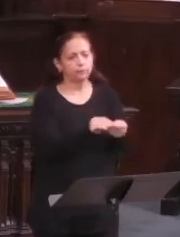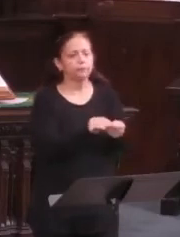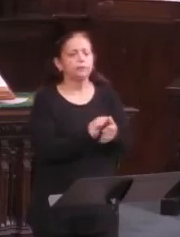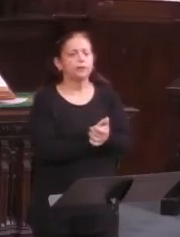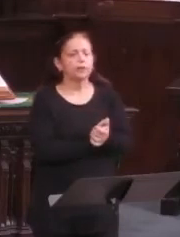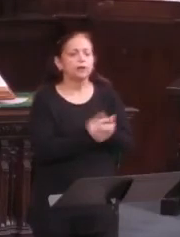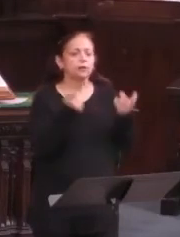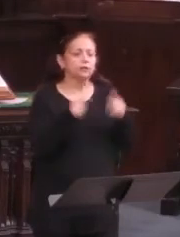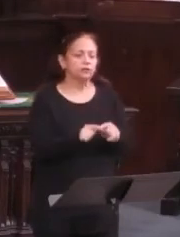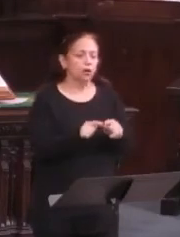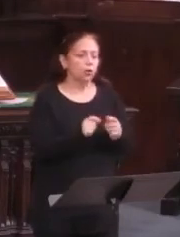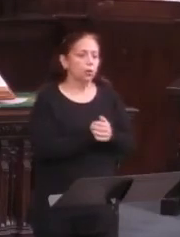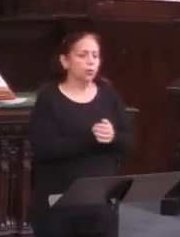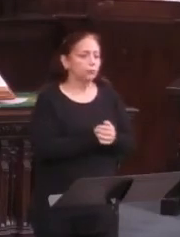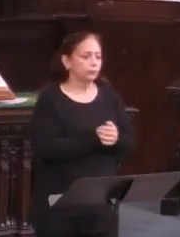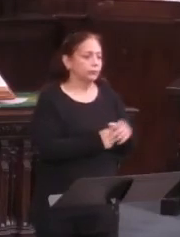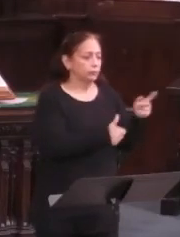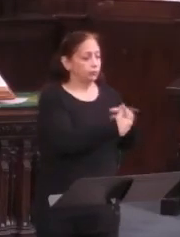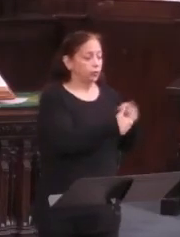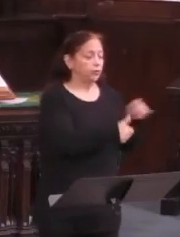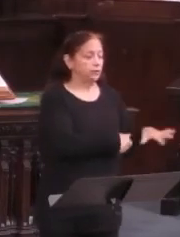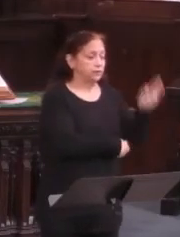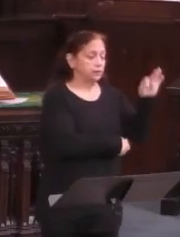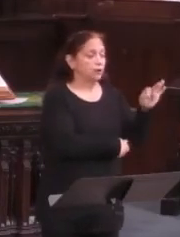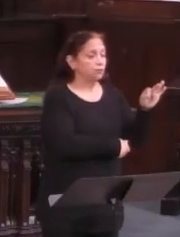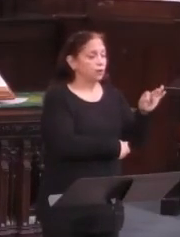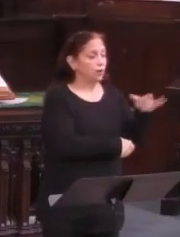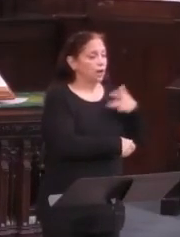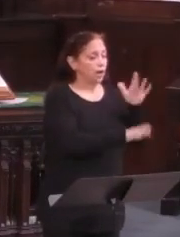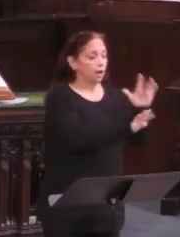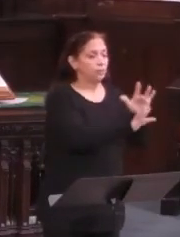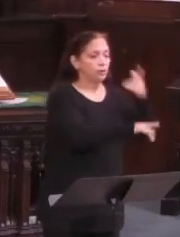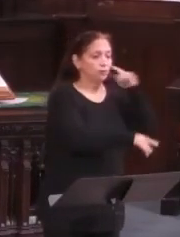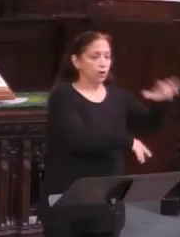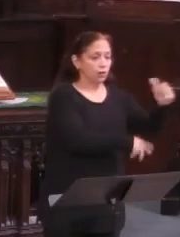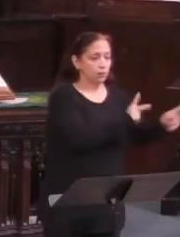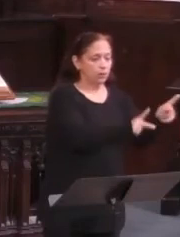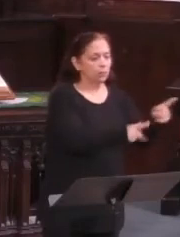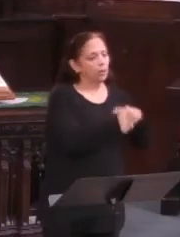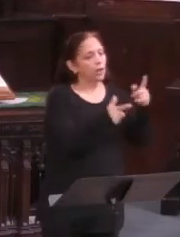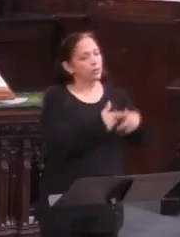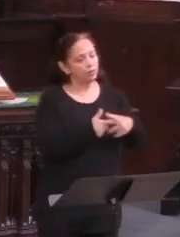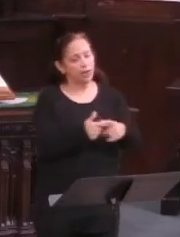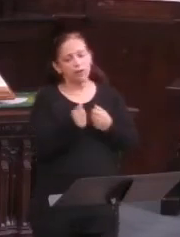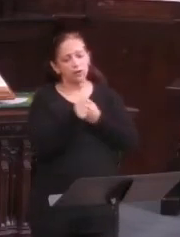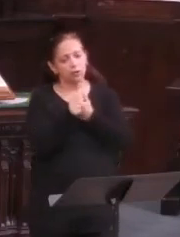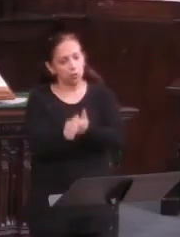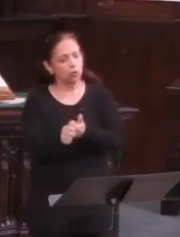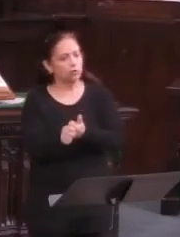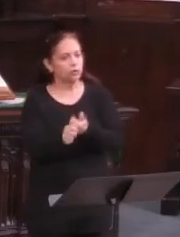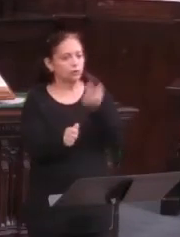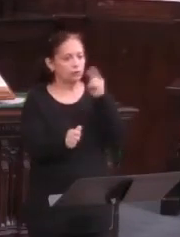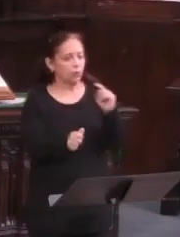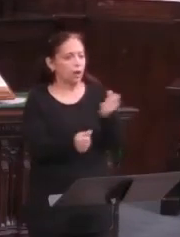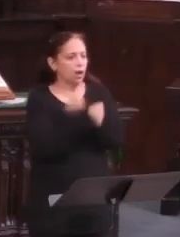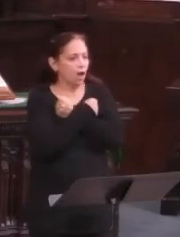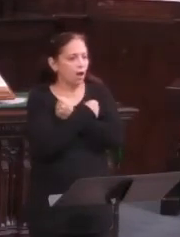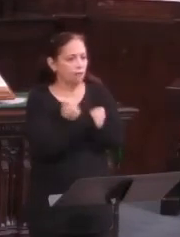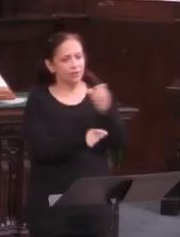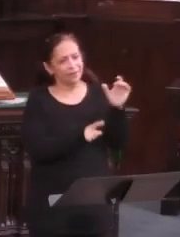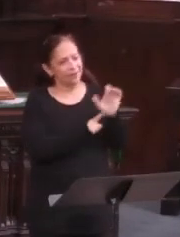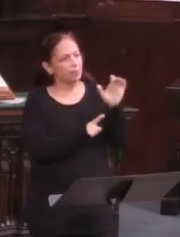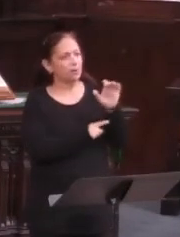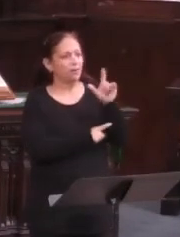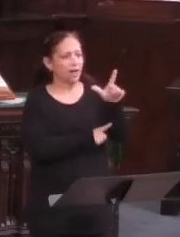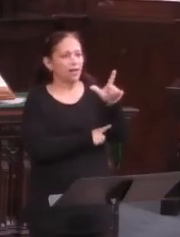to striving to discover empathy for others, our loyalty to love, capital L, love, calls us to